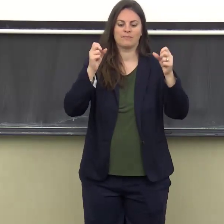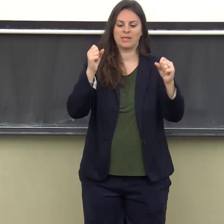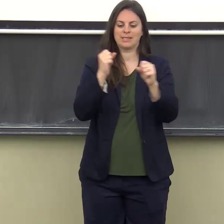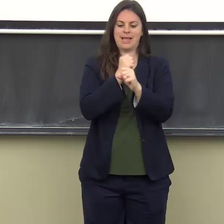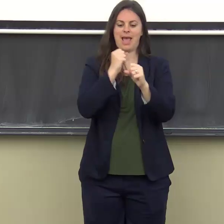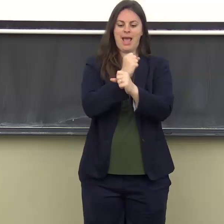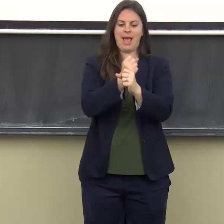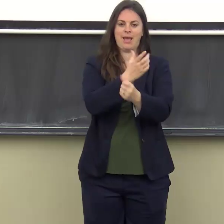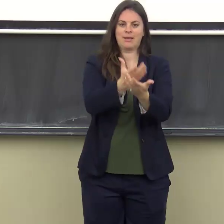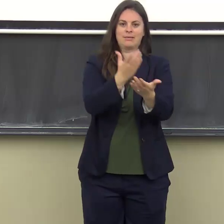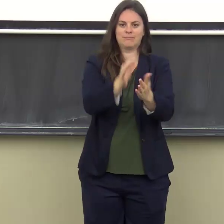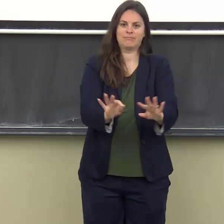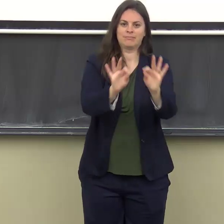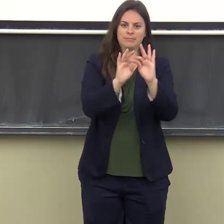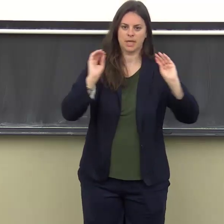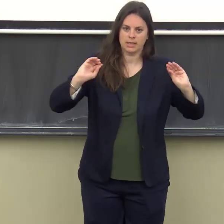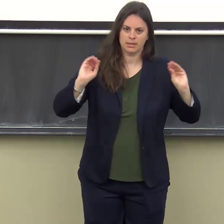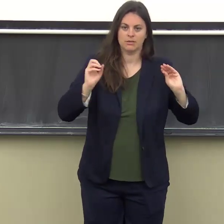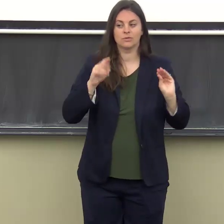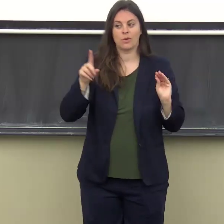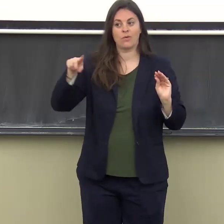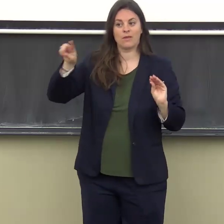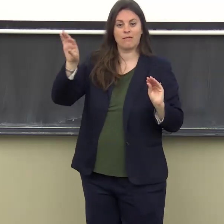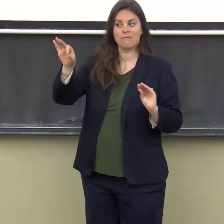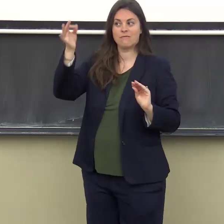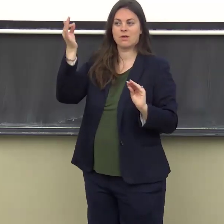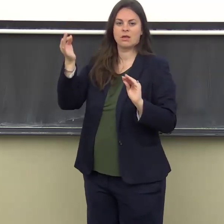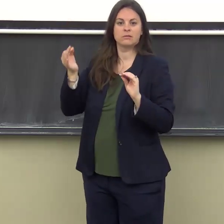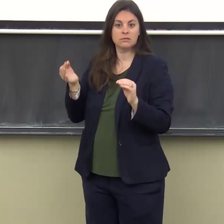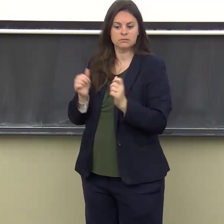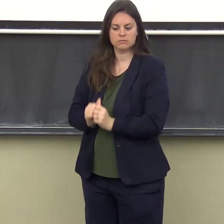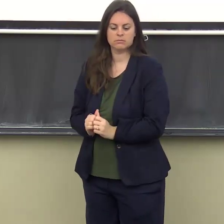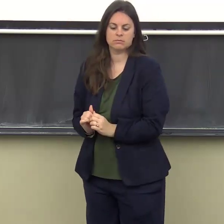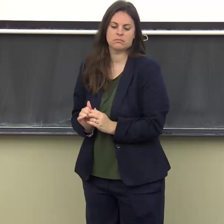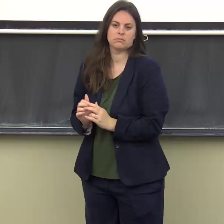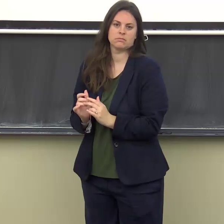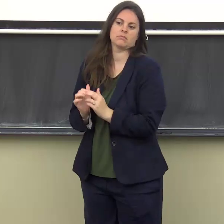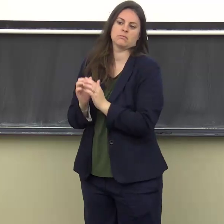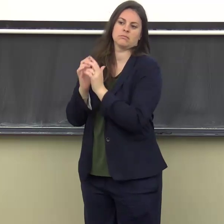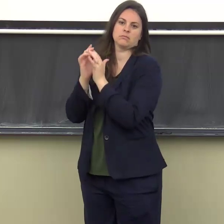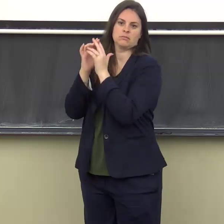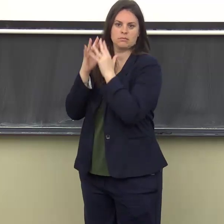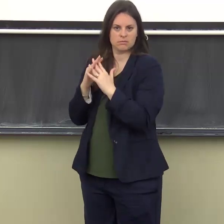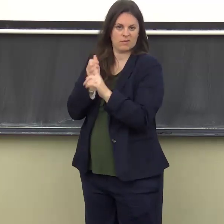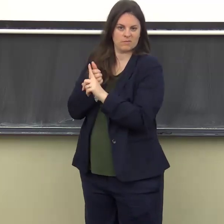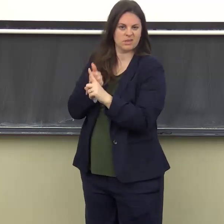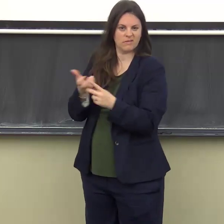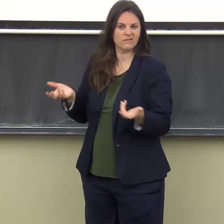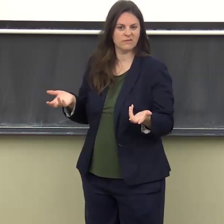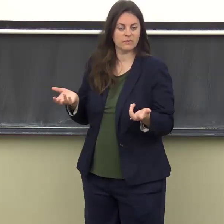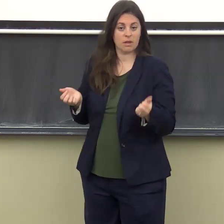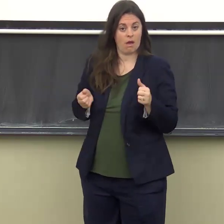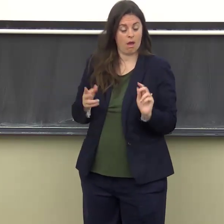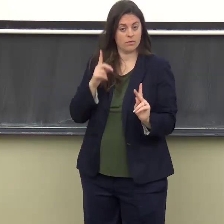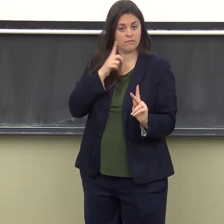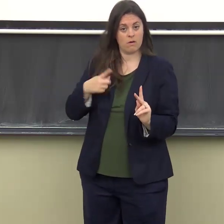they're growing from the ground up themselves. Is there an opportunity here to